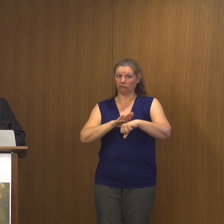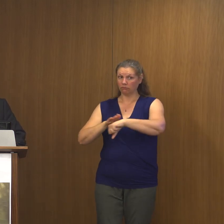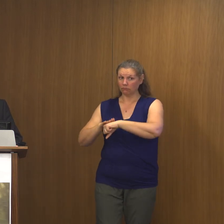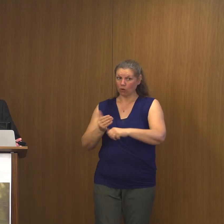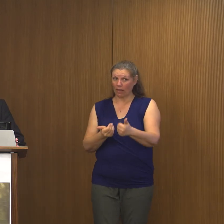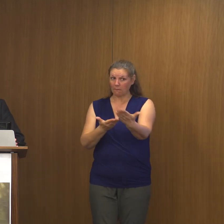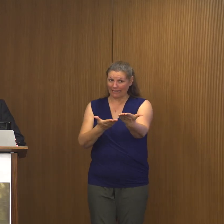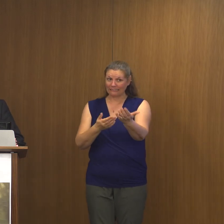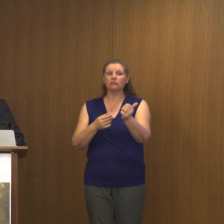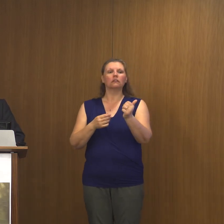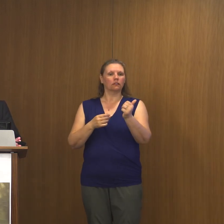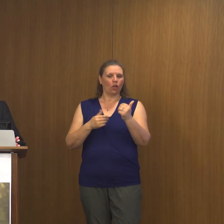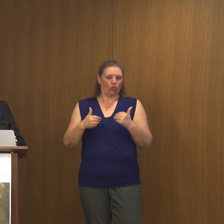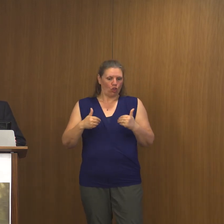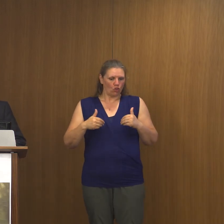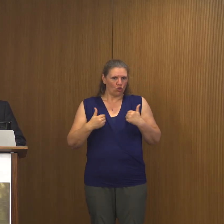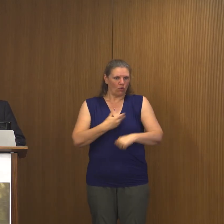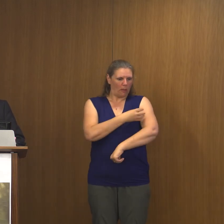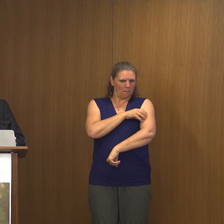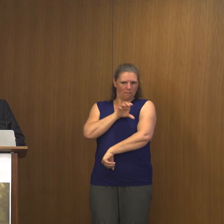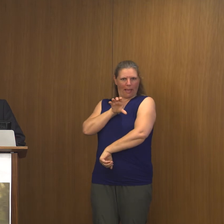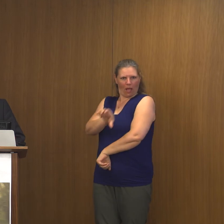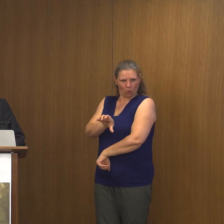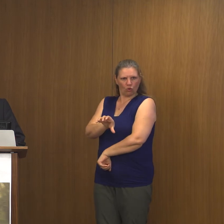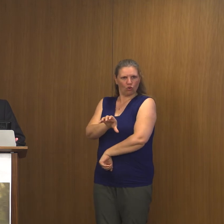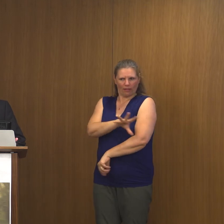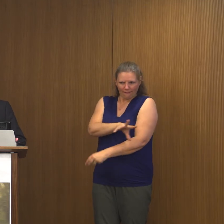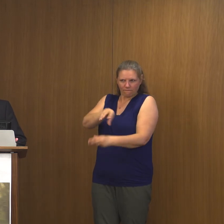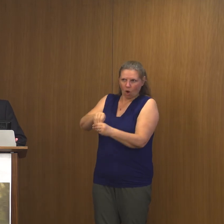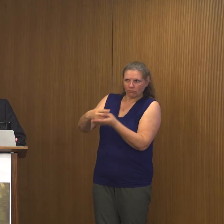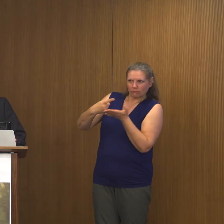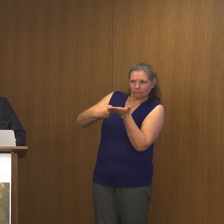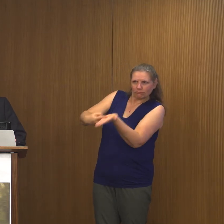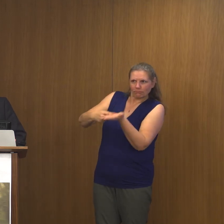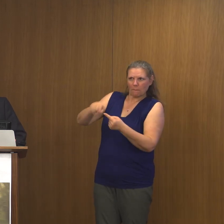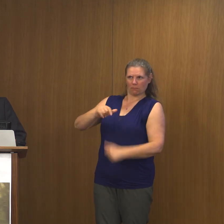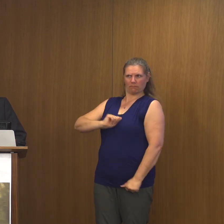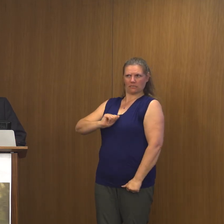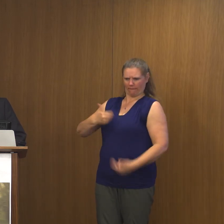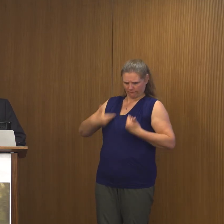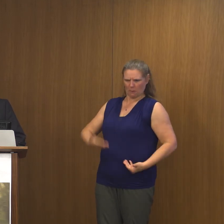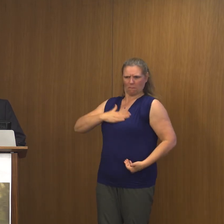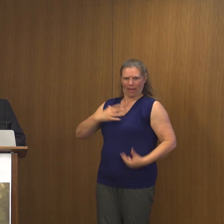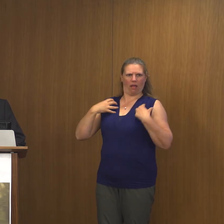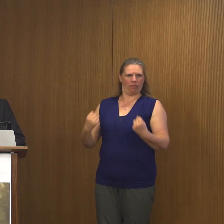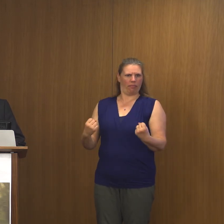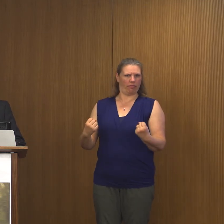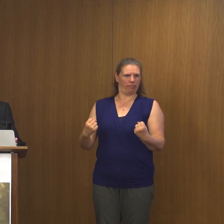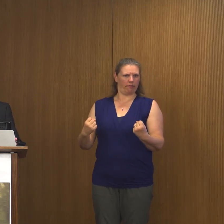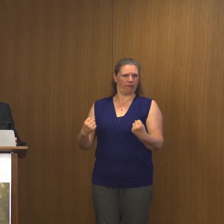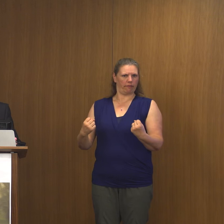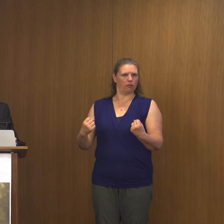for all youth to be provided with that power and that autonomy to engage in their own health care and achieve